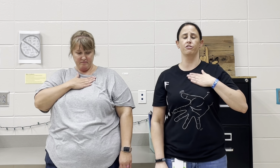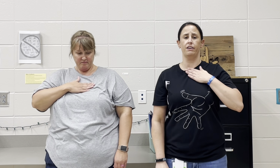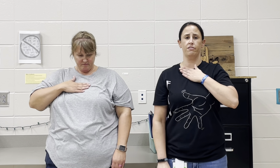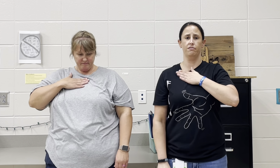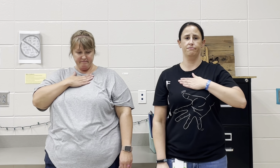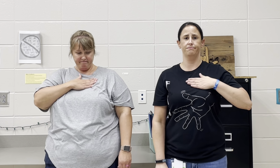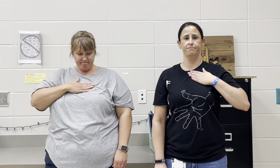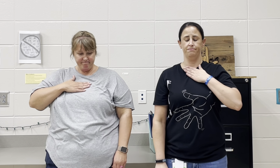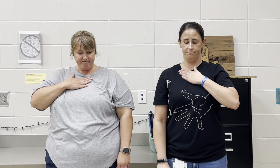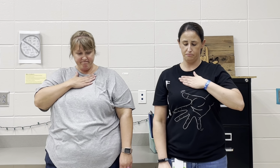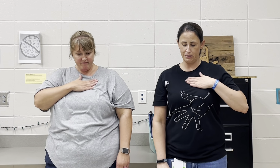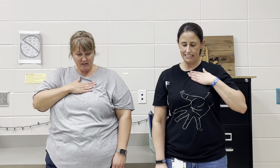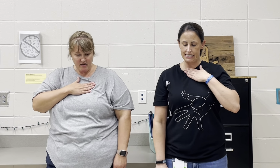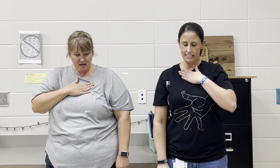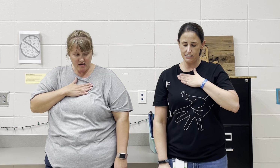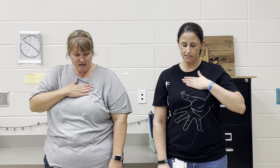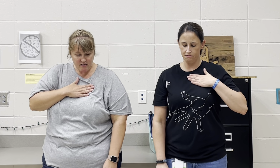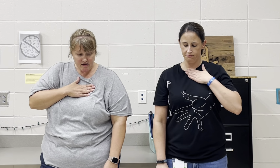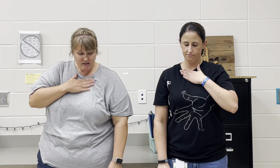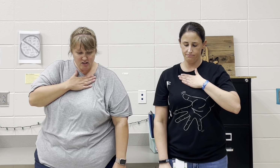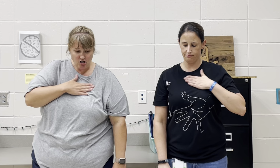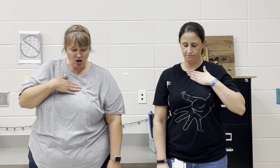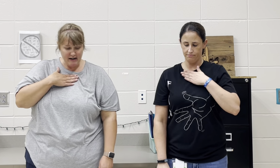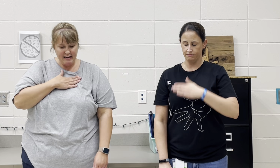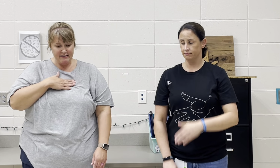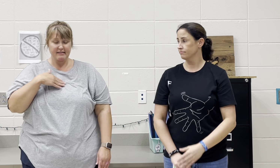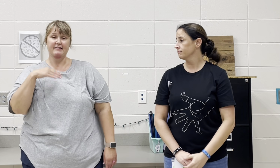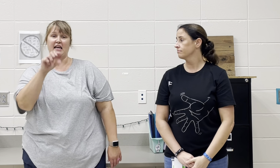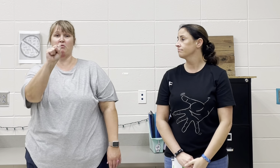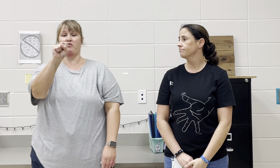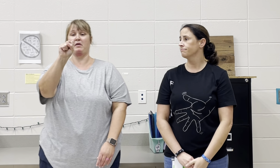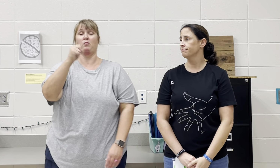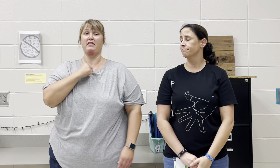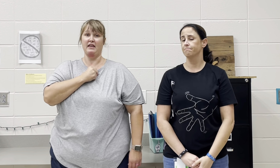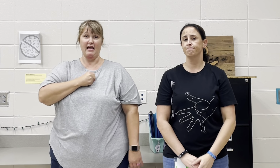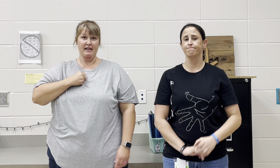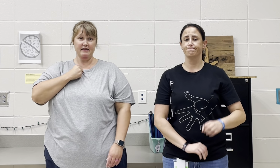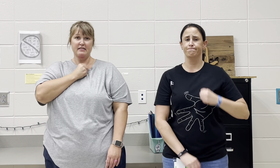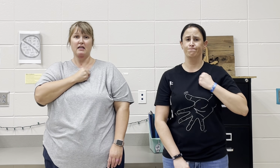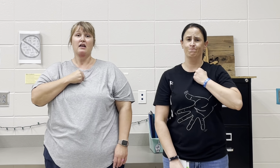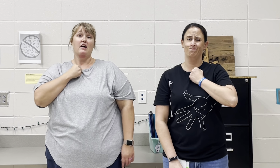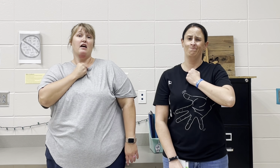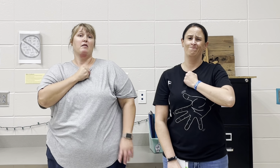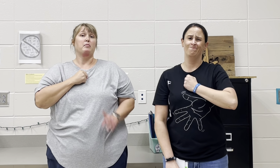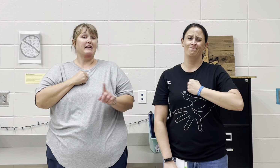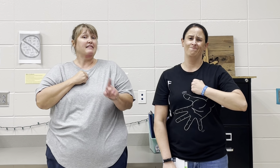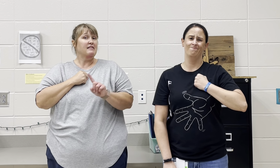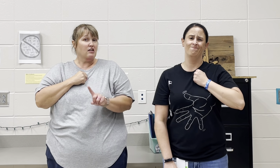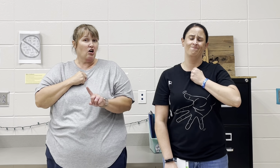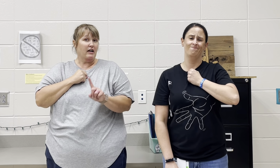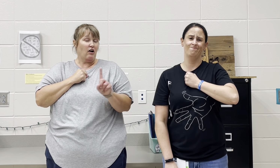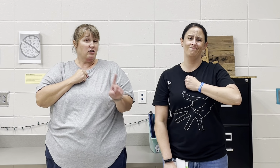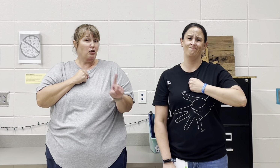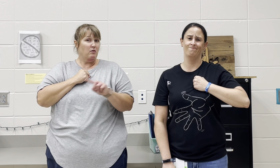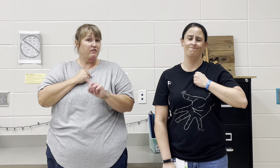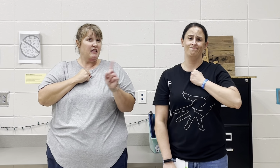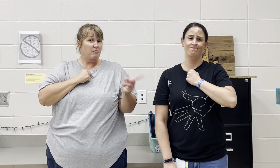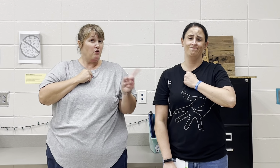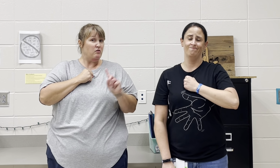around. Please. Sorry is the same movement with an S. Please and sorry are 2 of the most